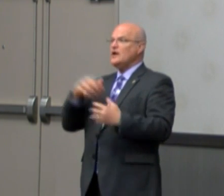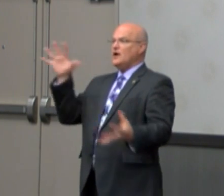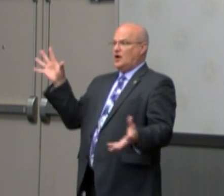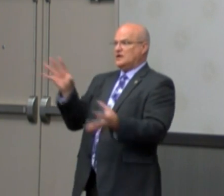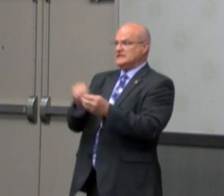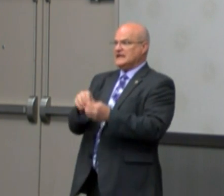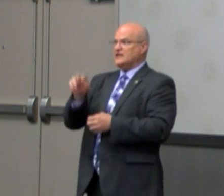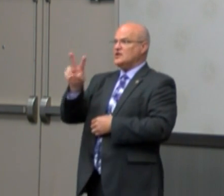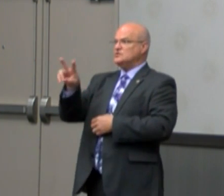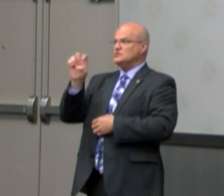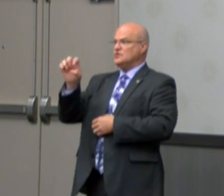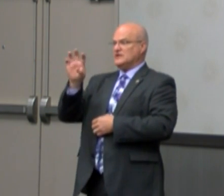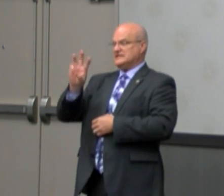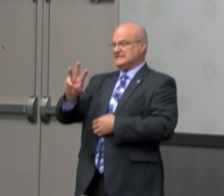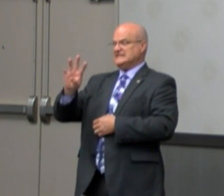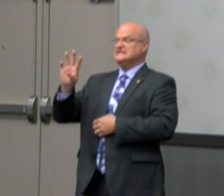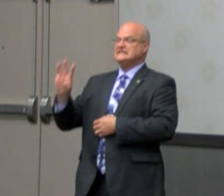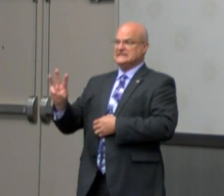of 266